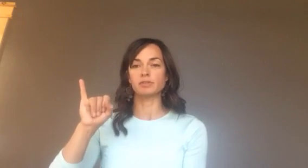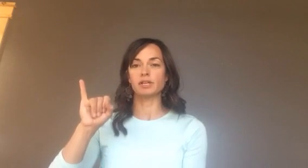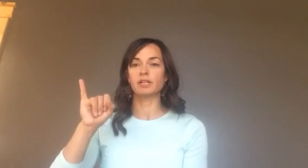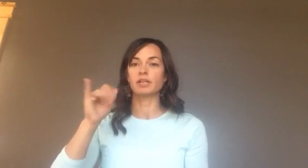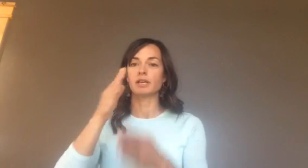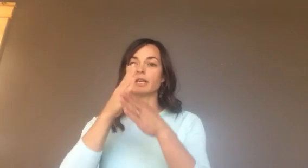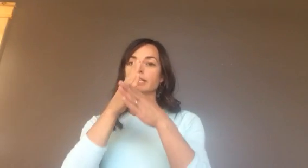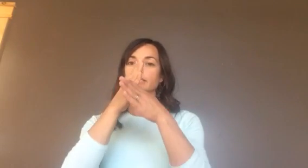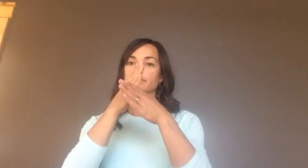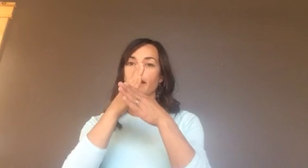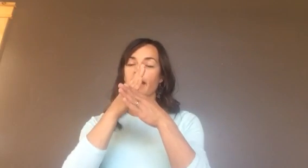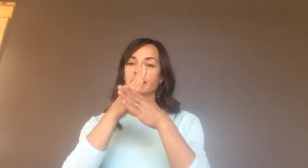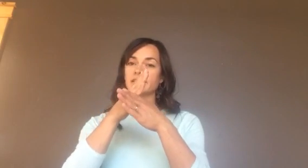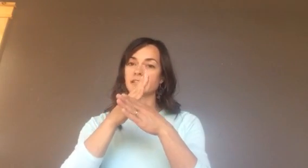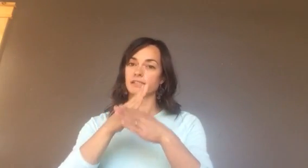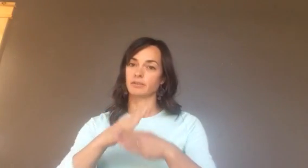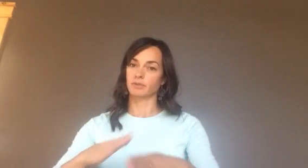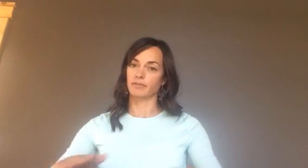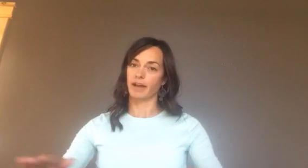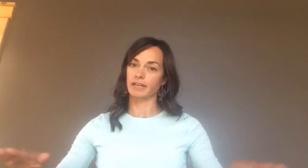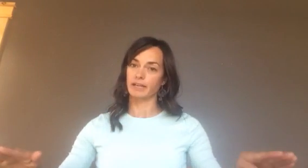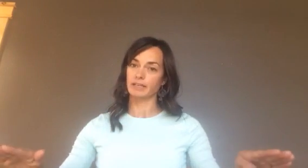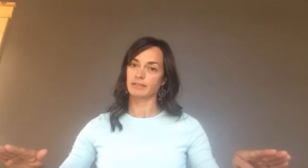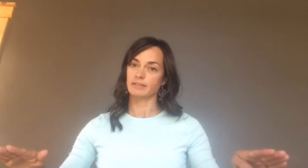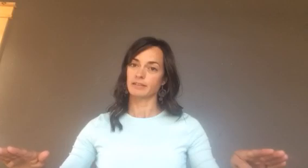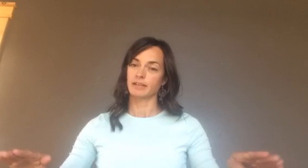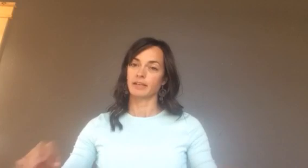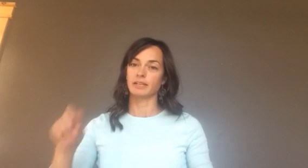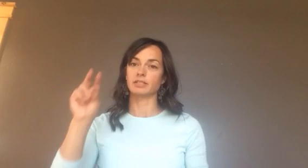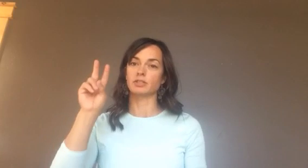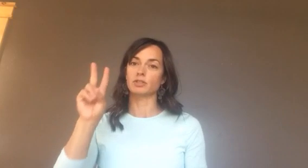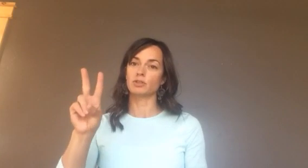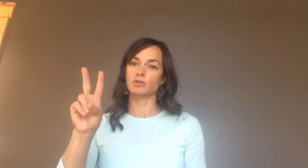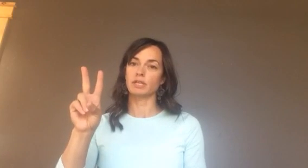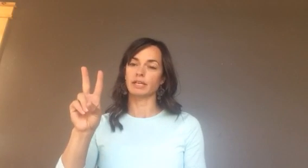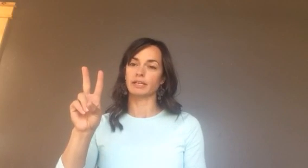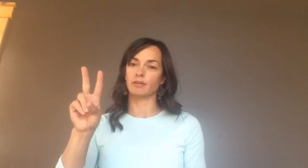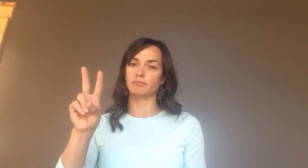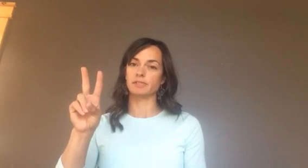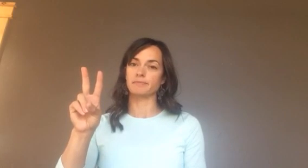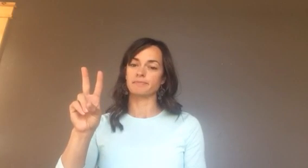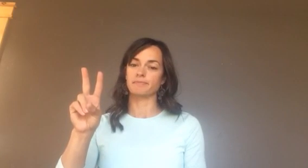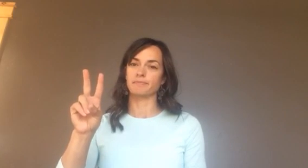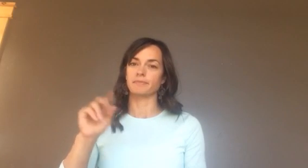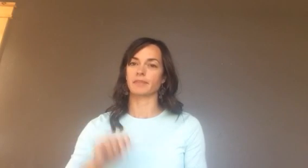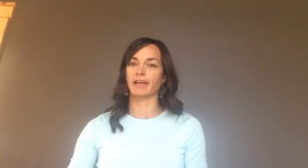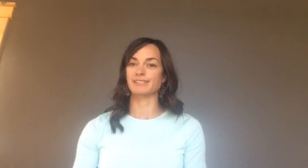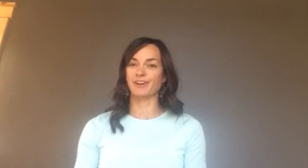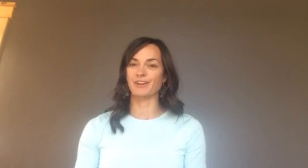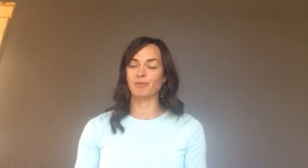Israel divides, we're dividing it, into 2 kingdoms. That's card number